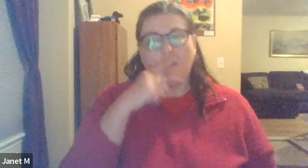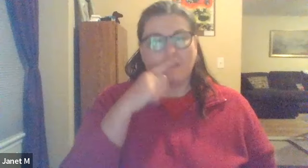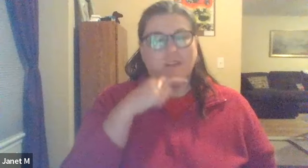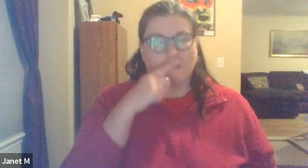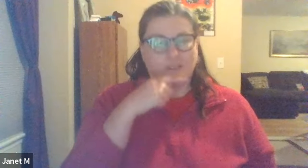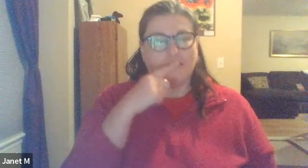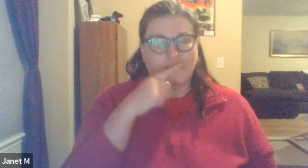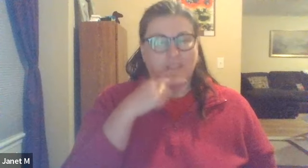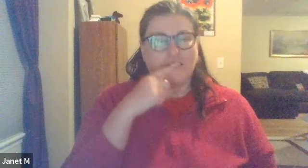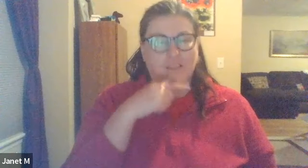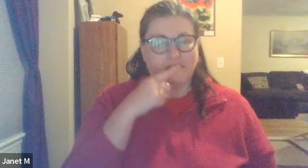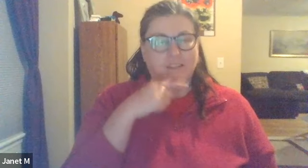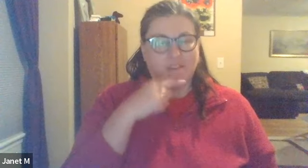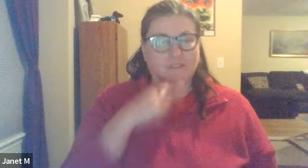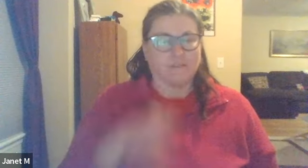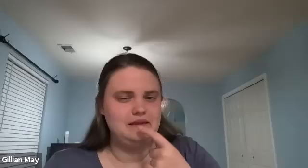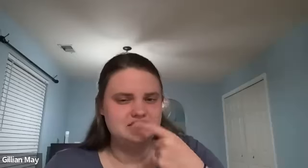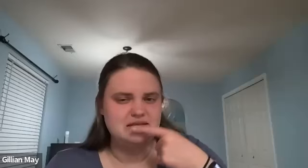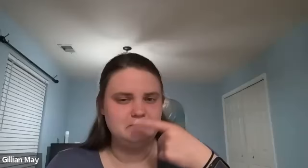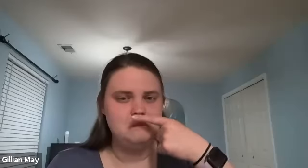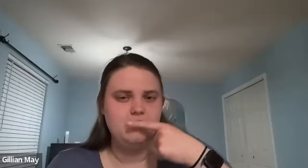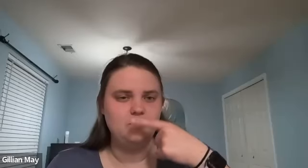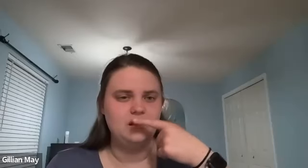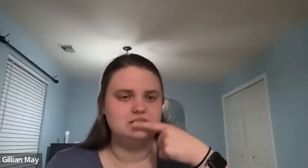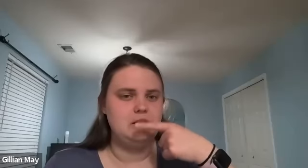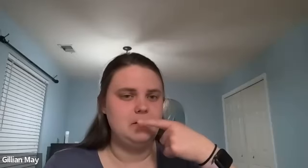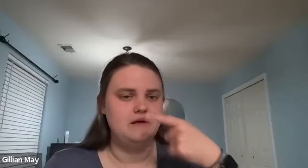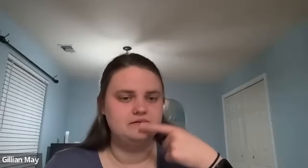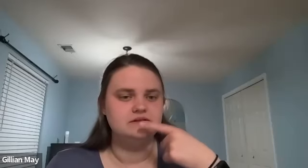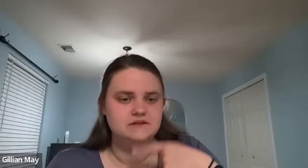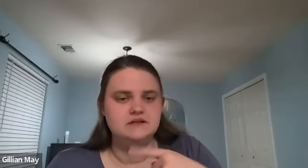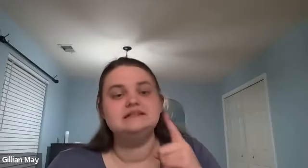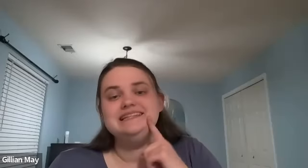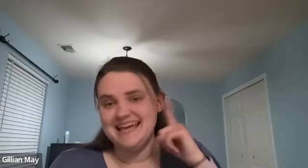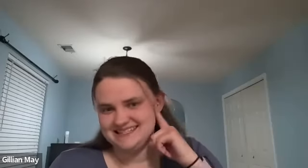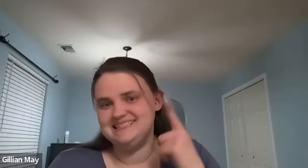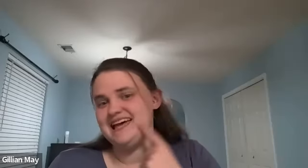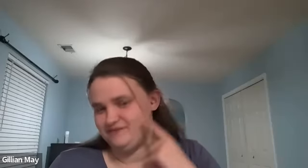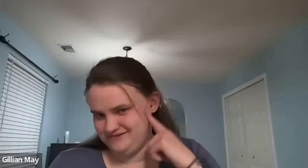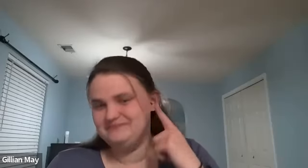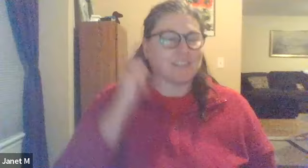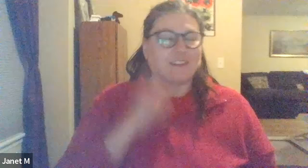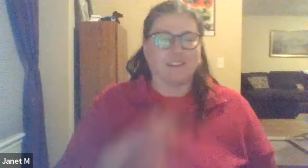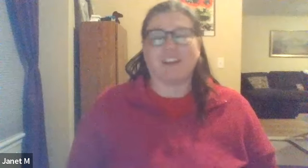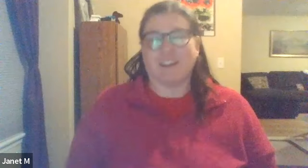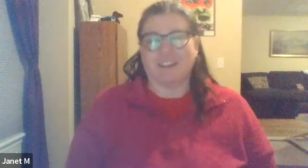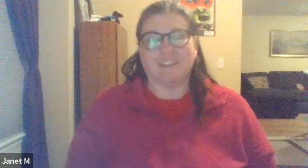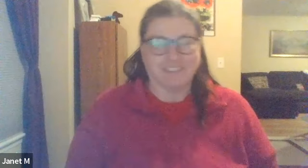Mhm. Hearing. Just think about lips and. and this is deaf, right? Yes, deaf. Oh, that's us. Okay.